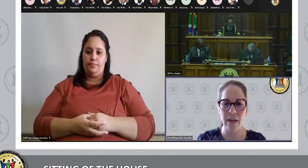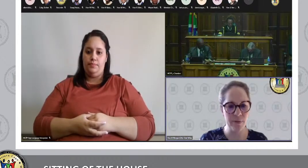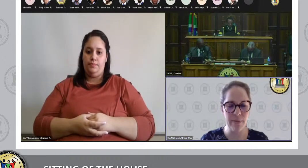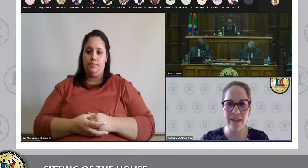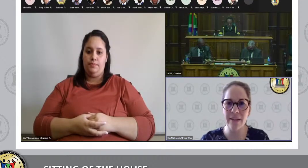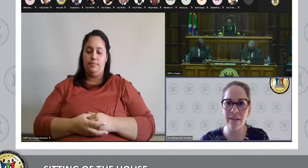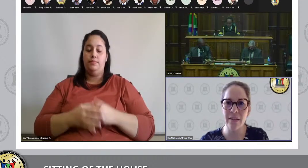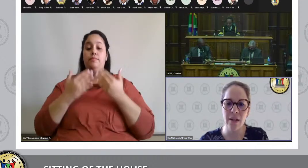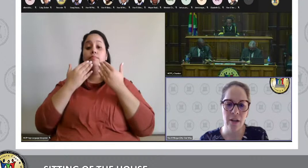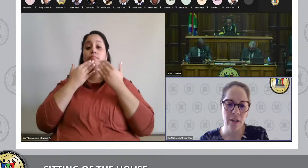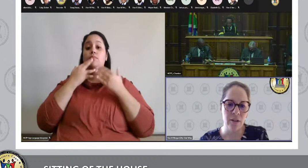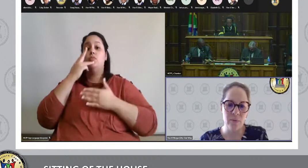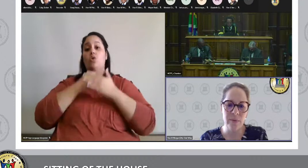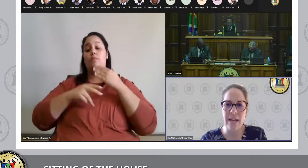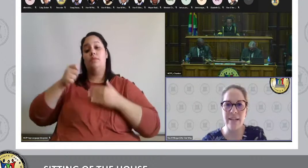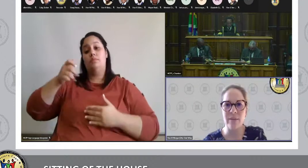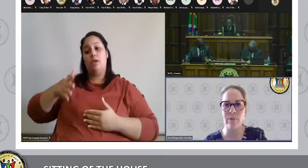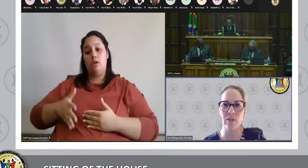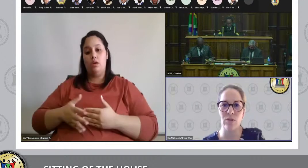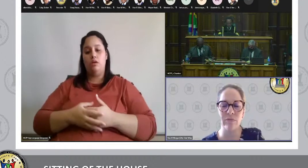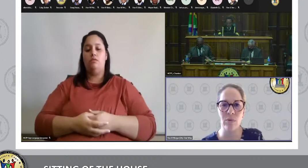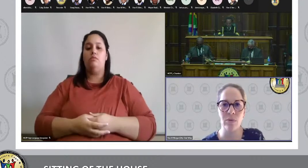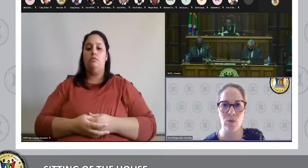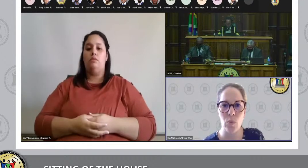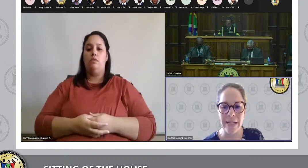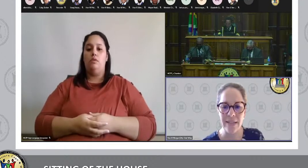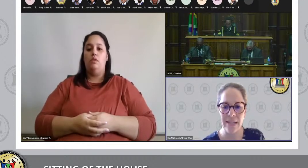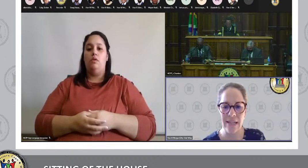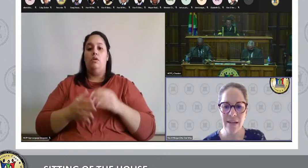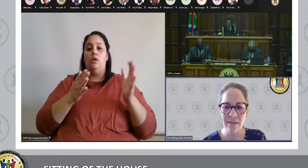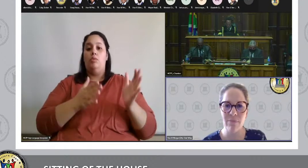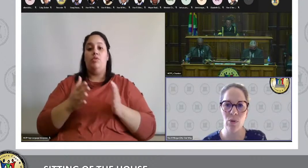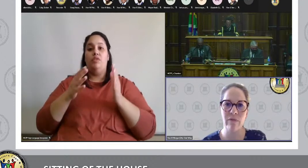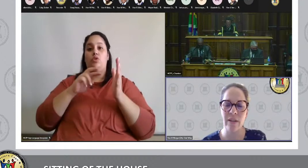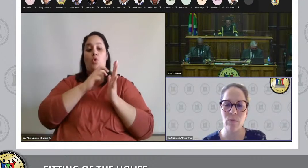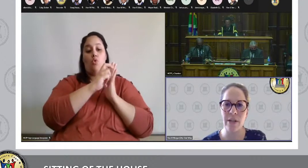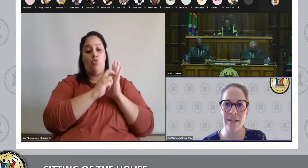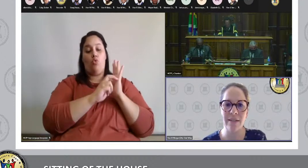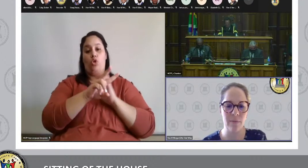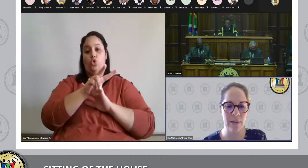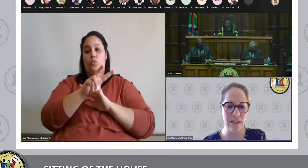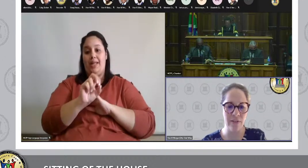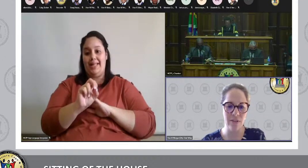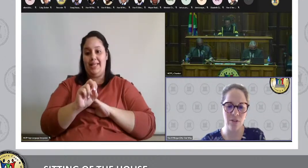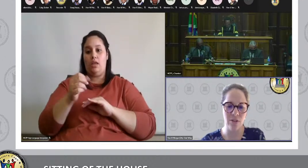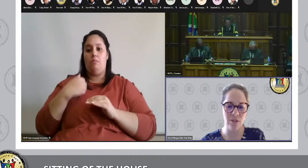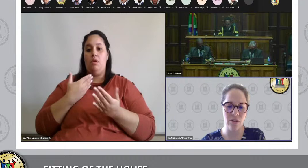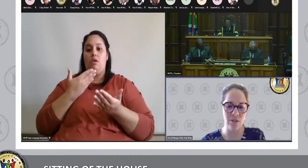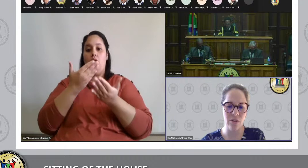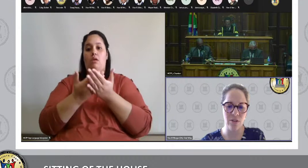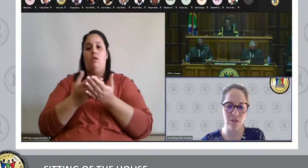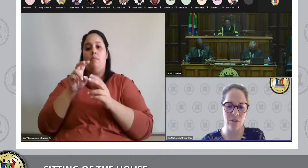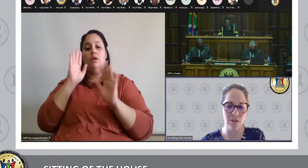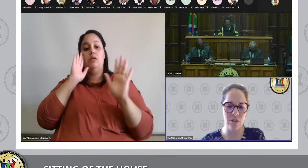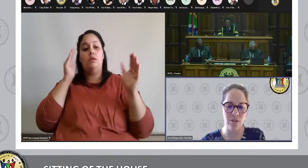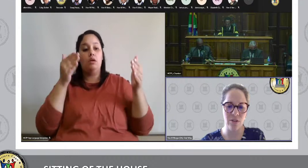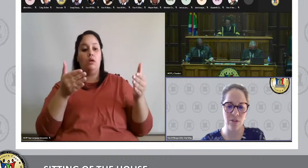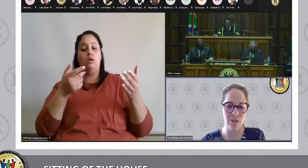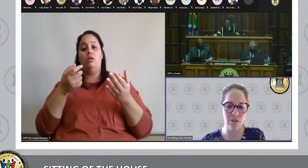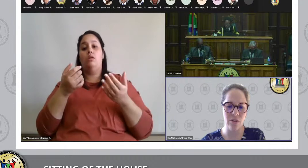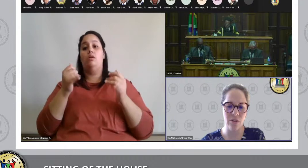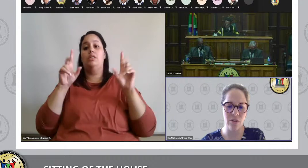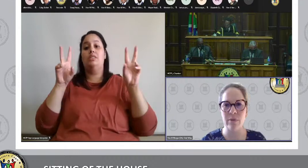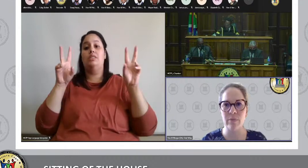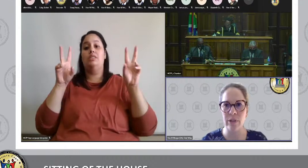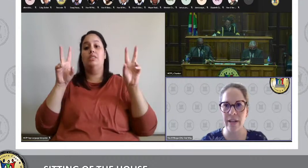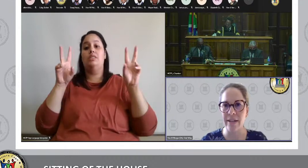Thank you, Honourable Speaker. Notwithstanding the provisions of Rule 20, I move that precedence be given to the subject for discussion in